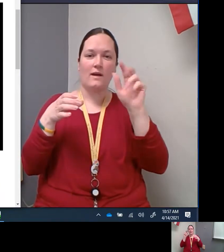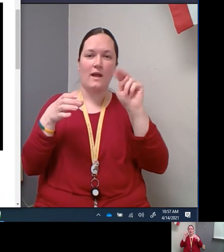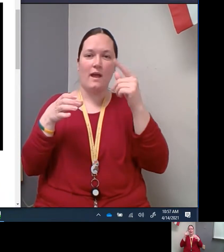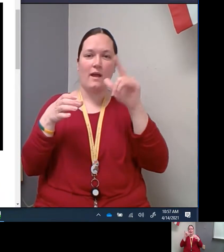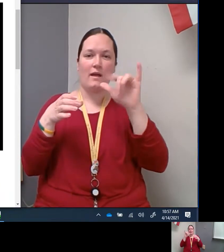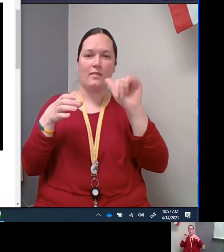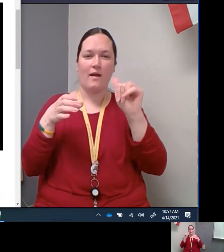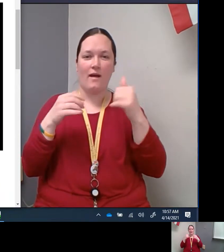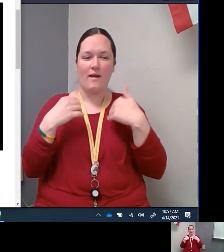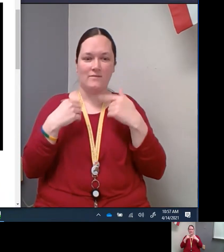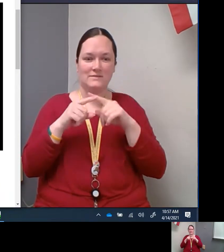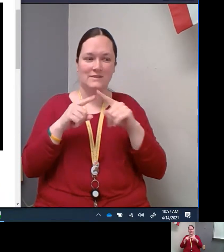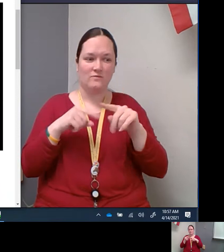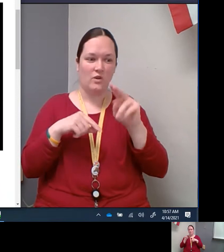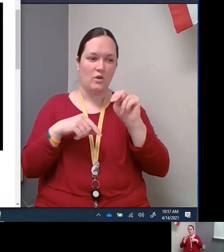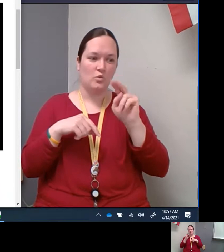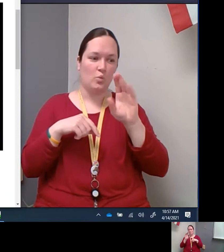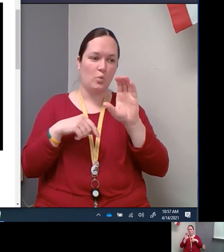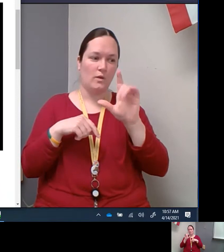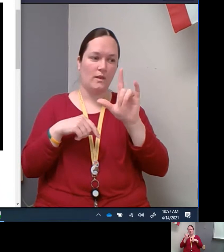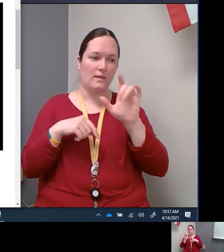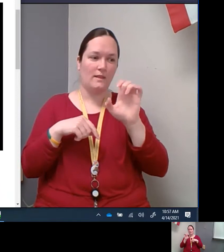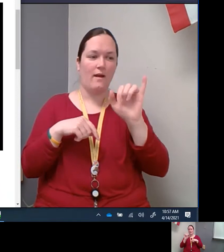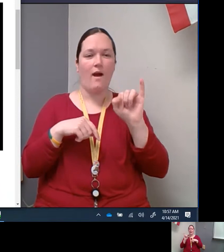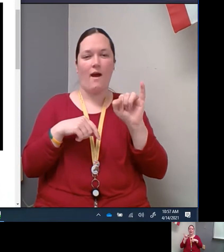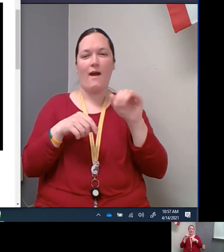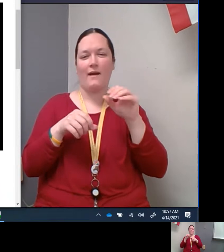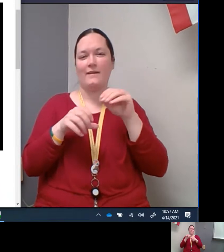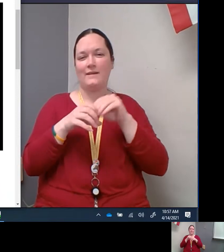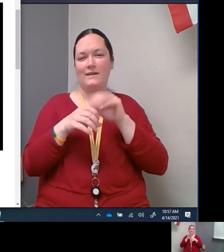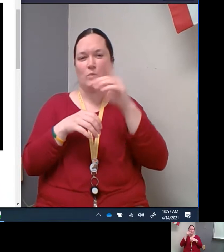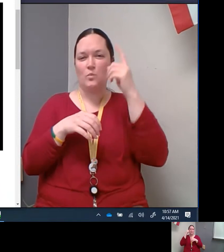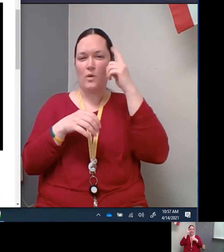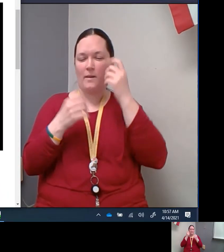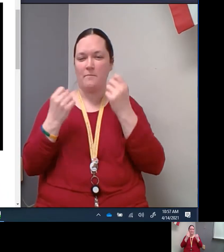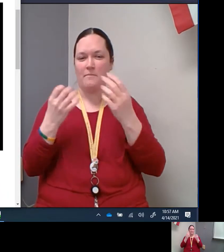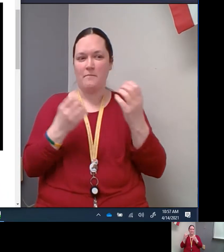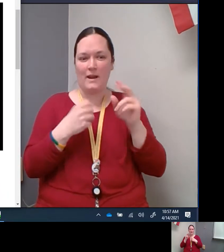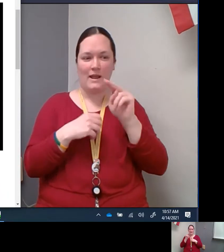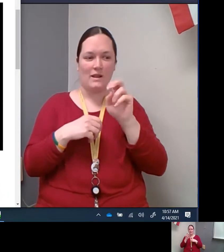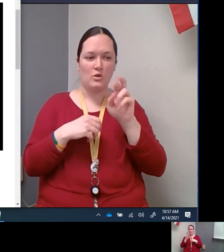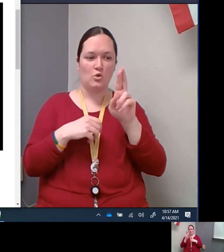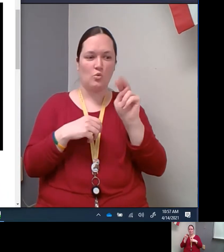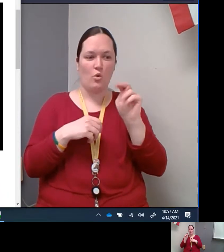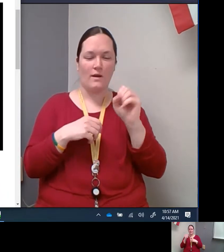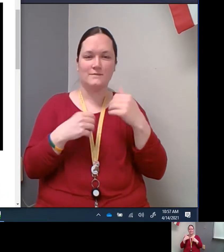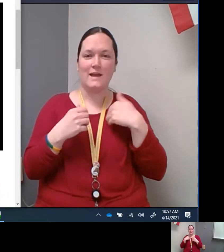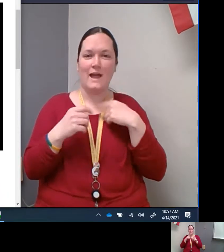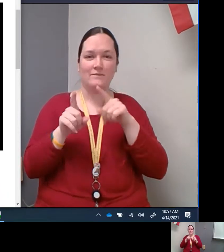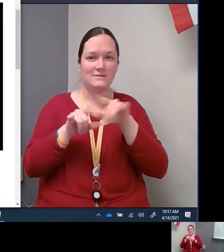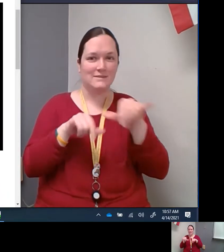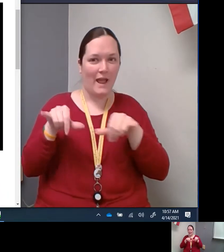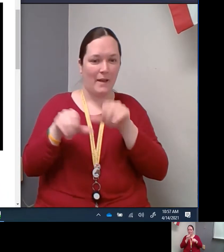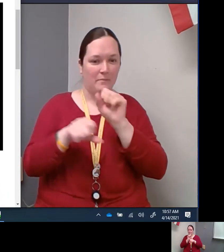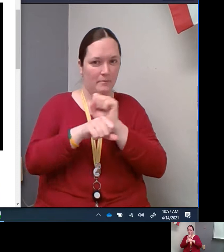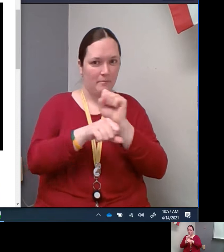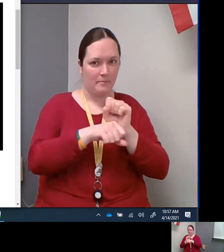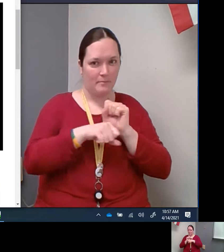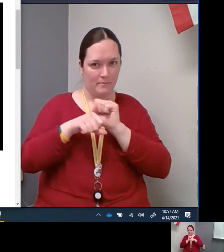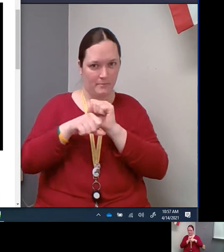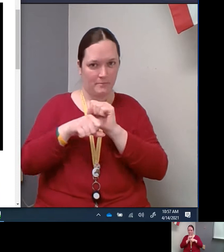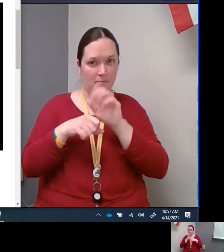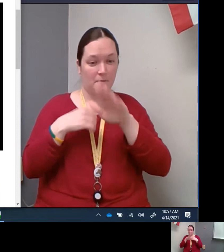What are nuclei, or what is a nucleus in a brain? It's basically a bunch of neurons that are right next to each other that have the same function. And so all